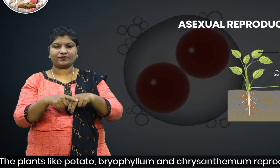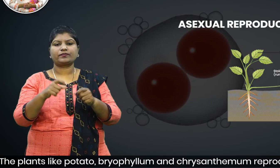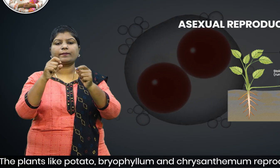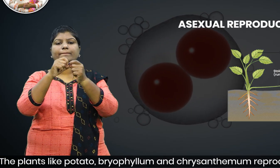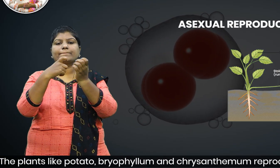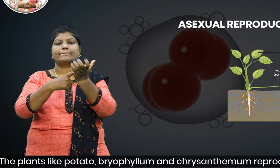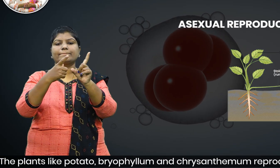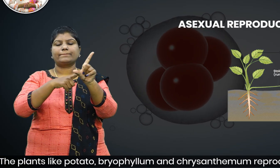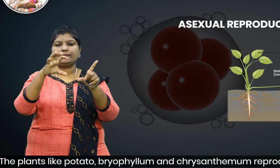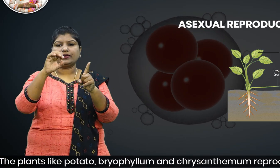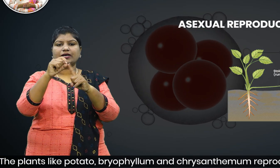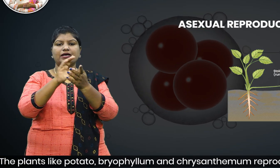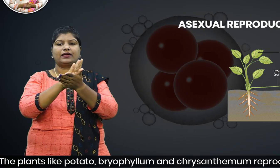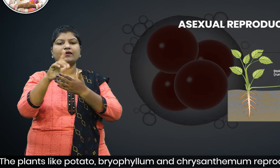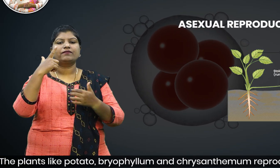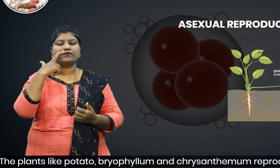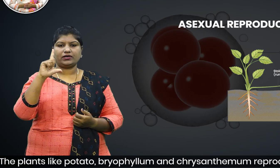bryophyllum